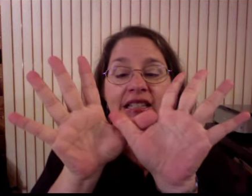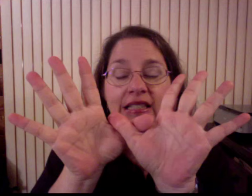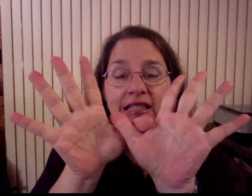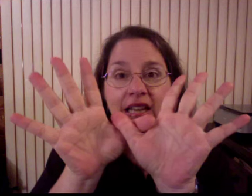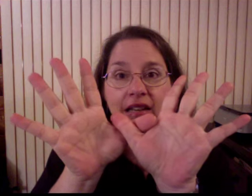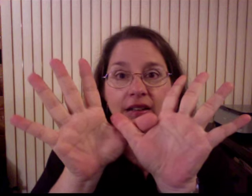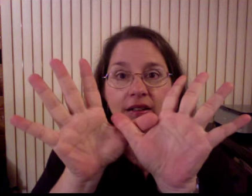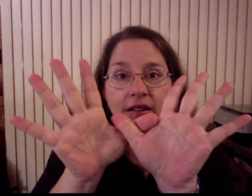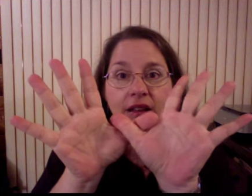fantasy.